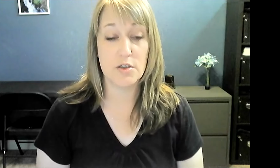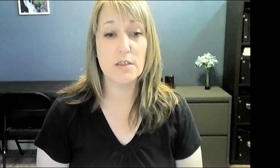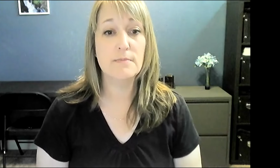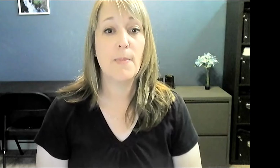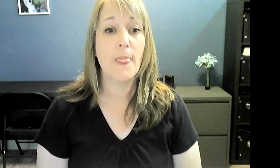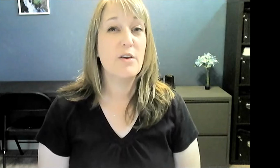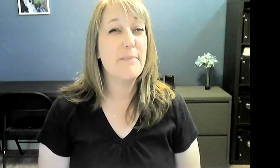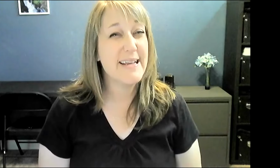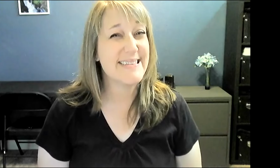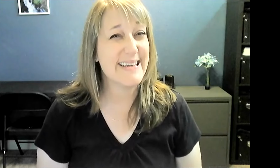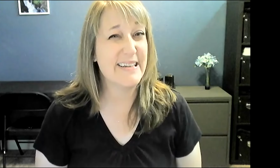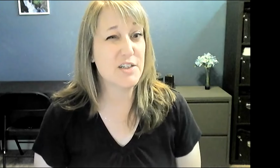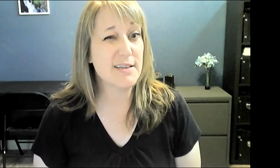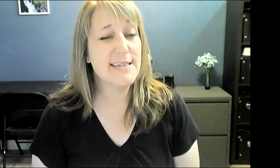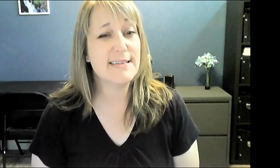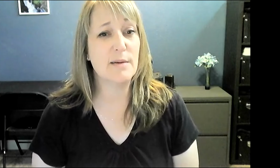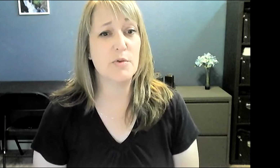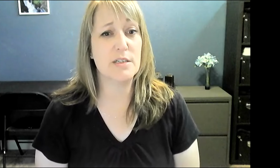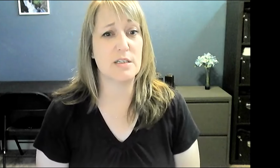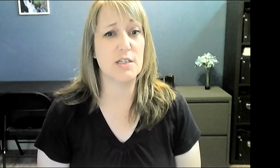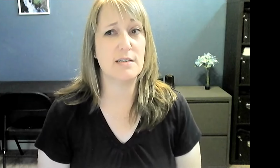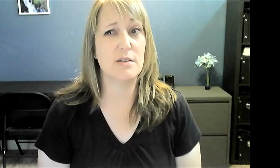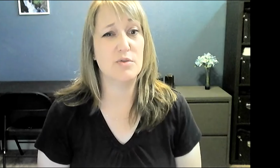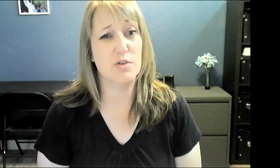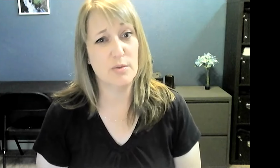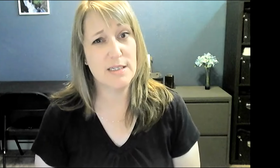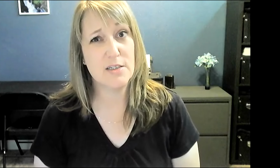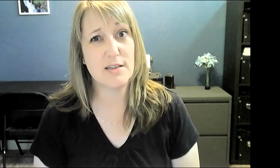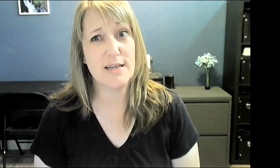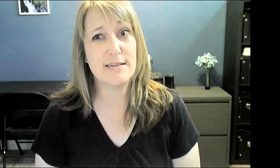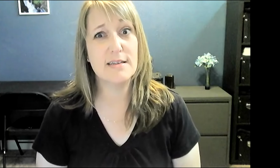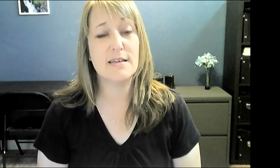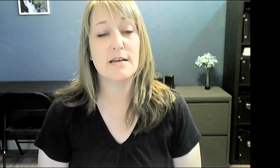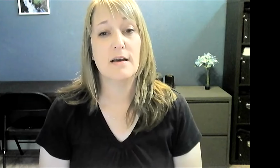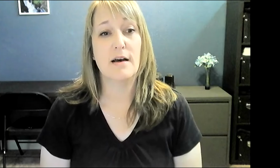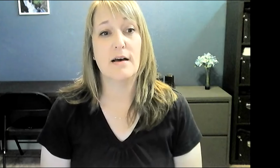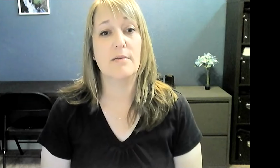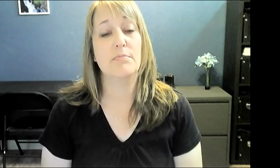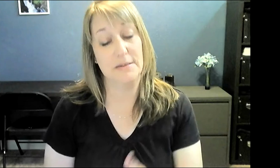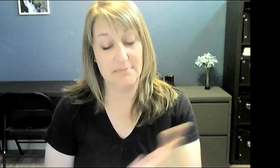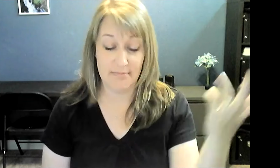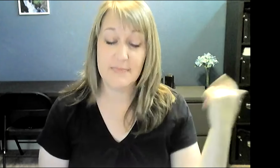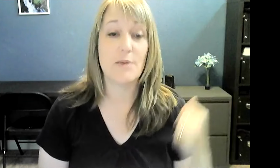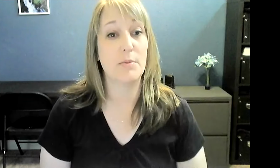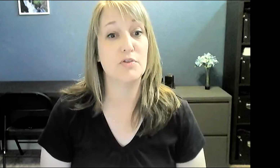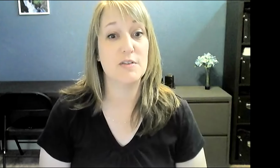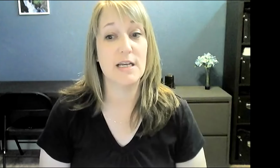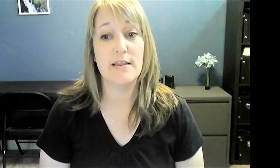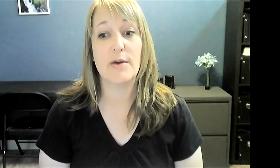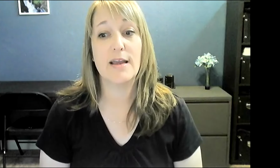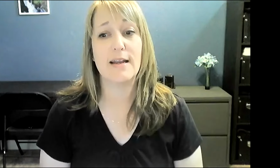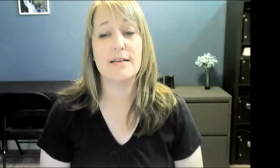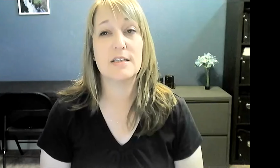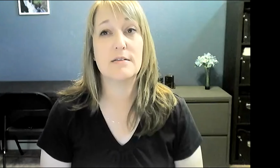Doctor. You may see initialized. I'm going to suggest that you don't initialize it, but some people do sign it that way. It